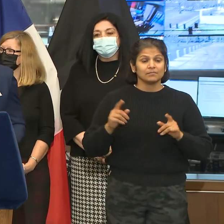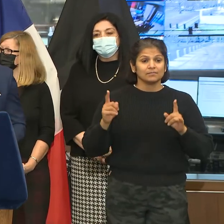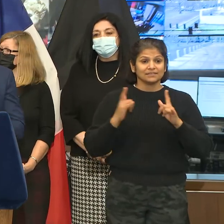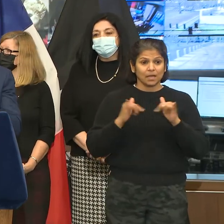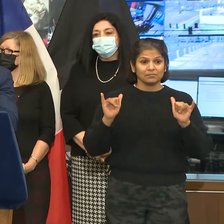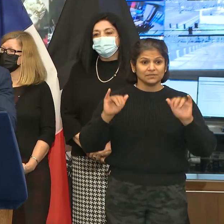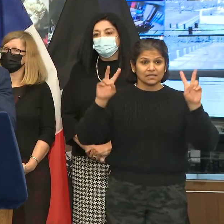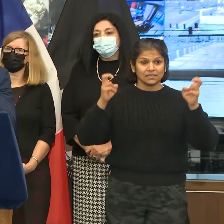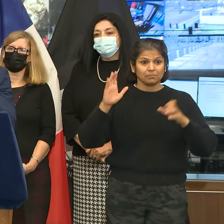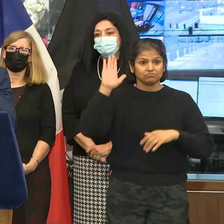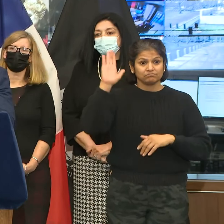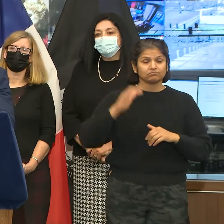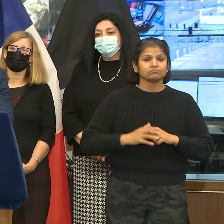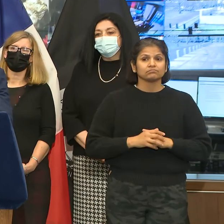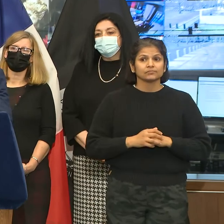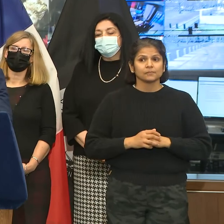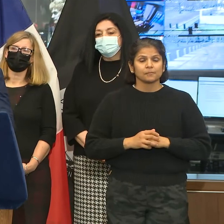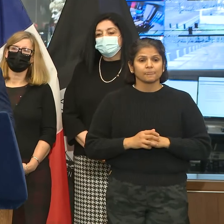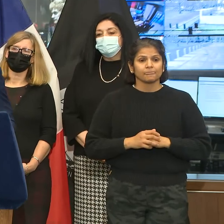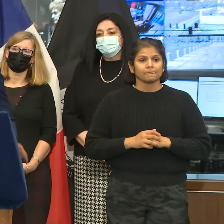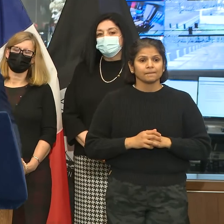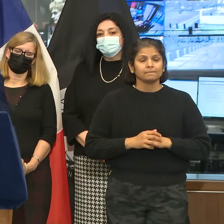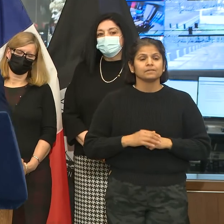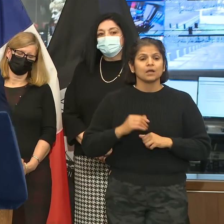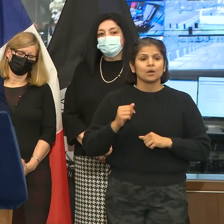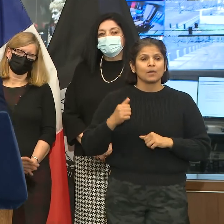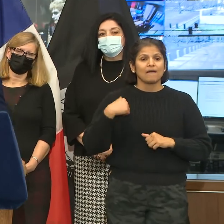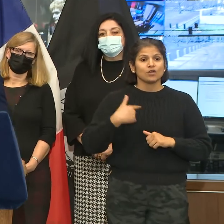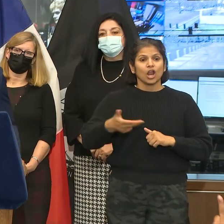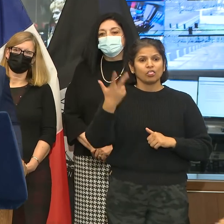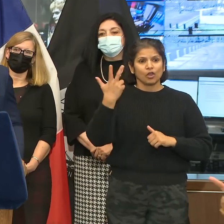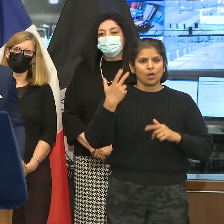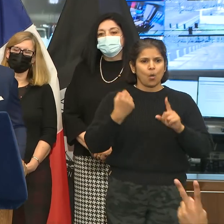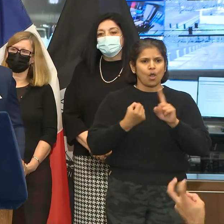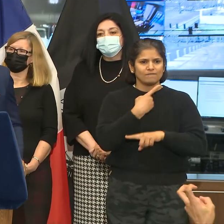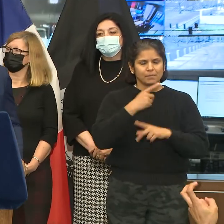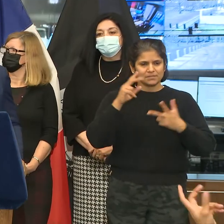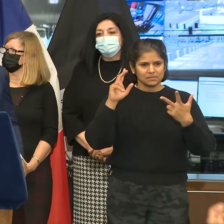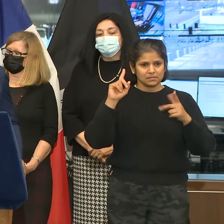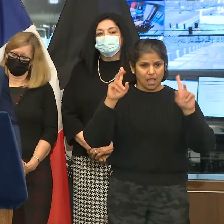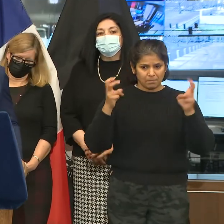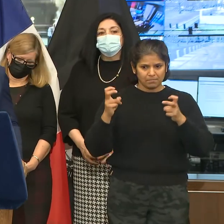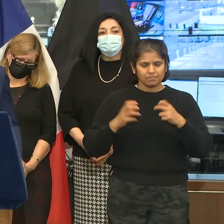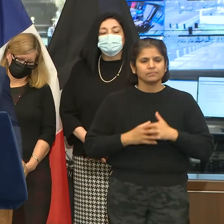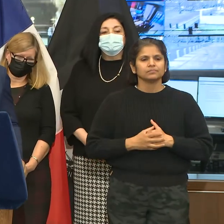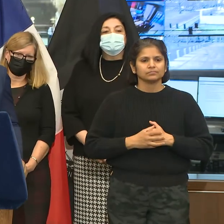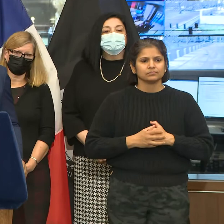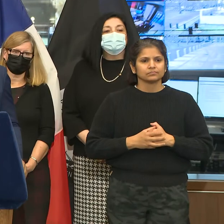Here, just a couple off topic. All right, we're going to do three off topics: Nolan, Chris, Eric.